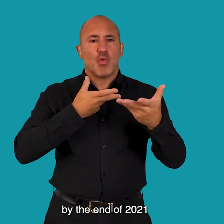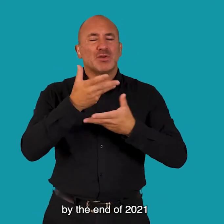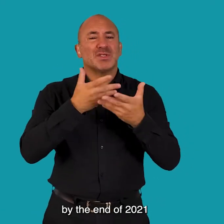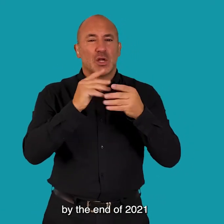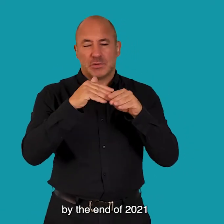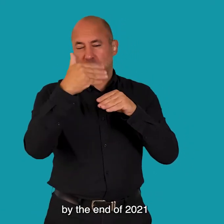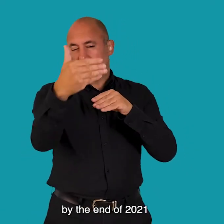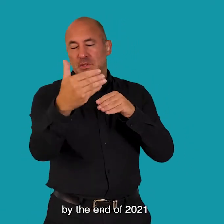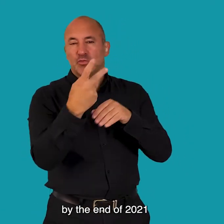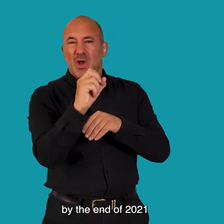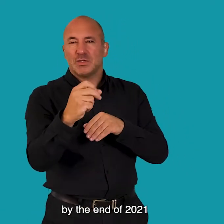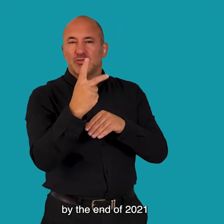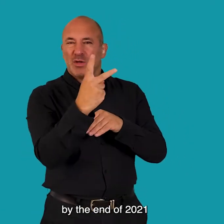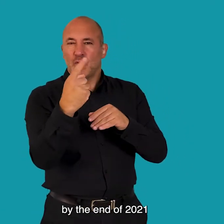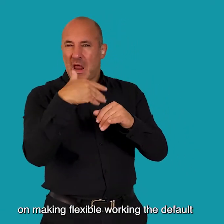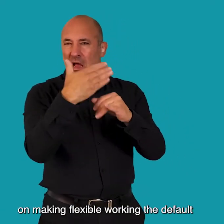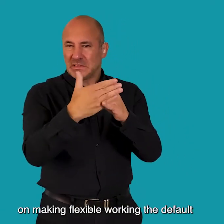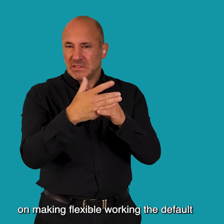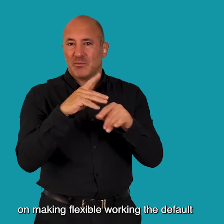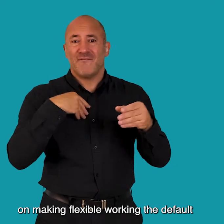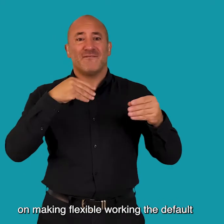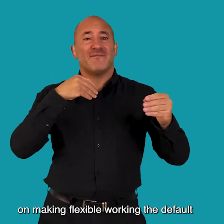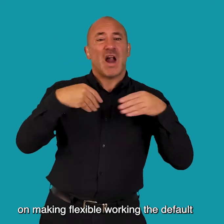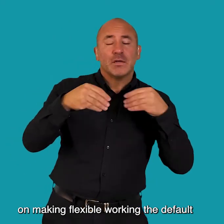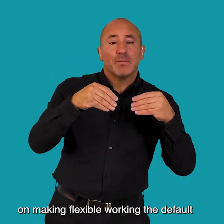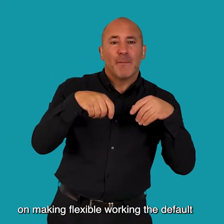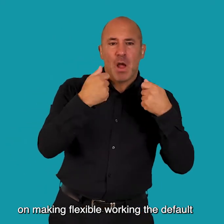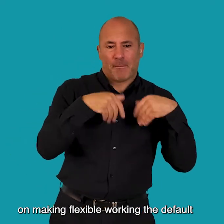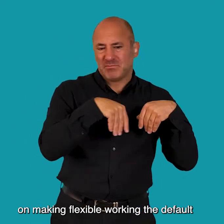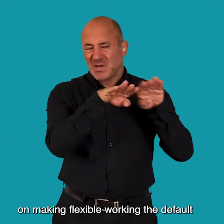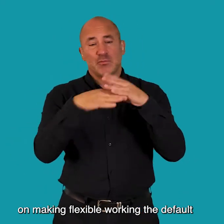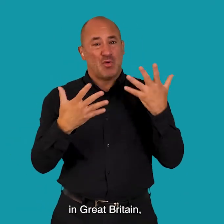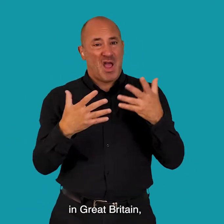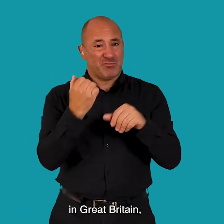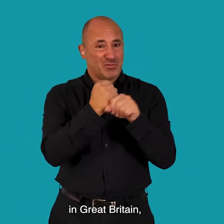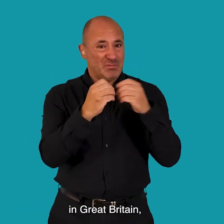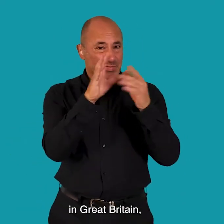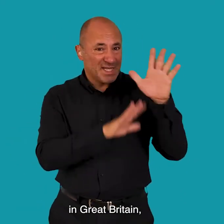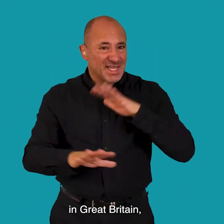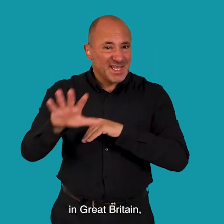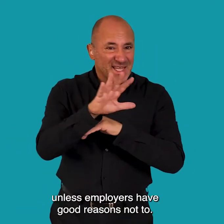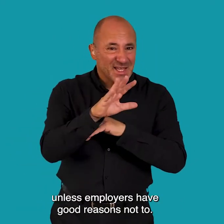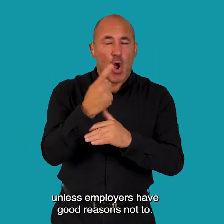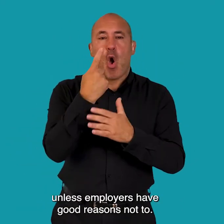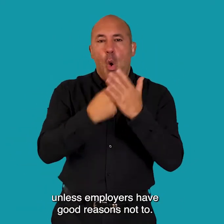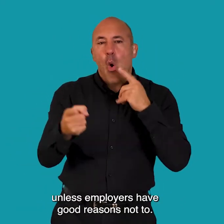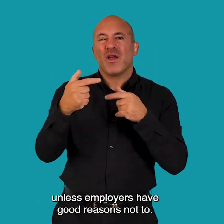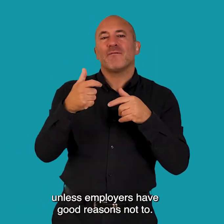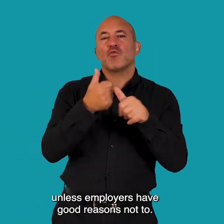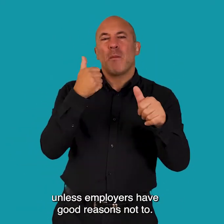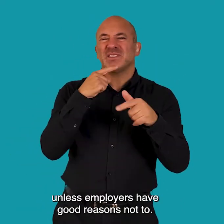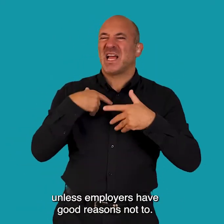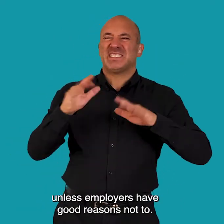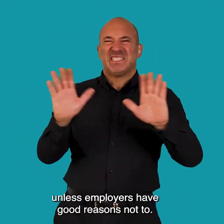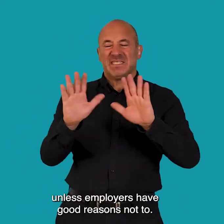end of 2021 on making flexible working the default in Great Britain, unless employers have good reason not